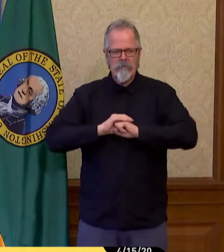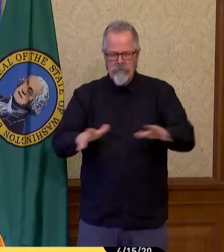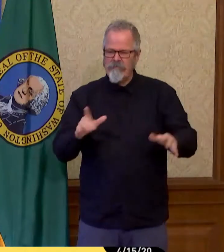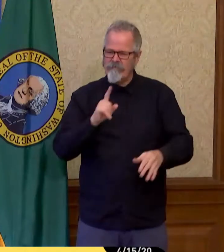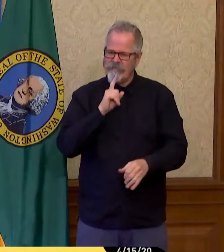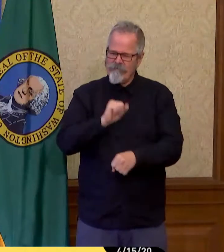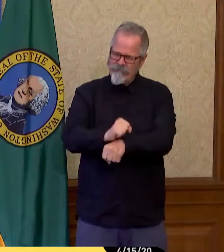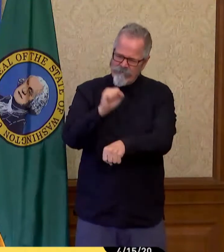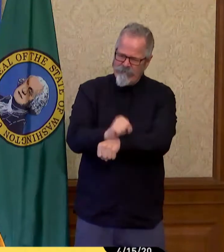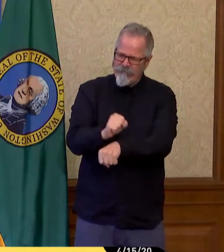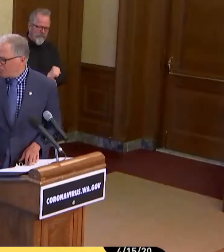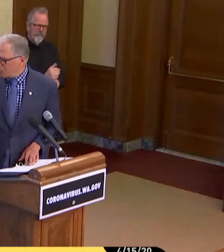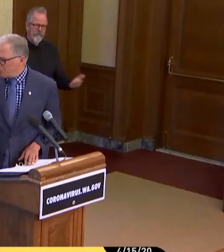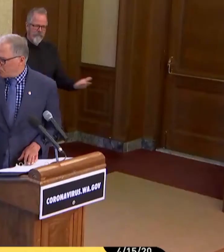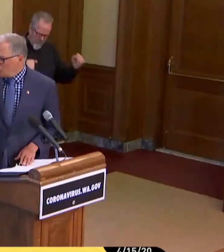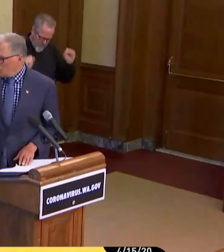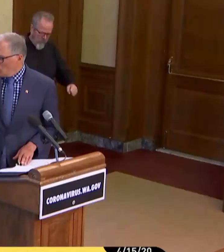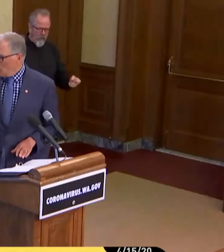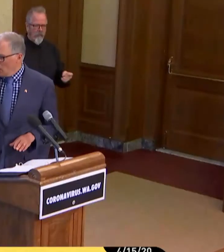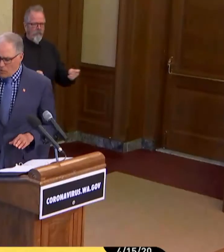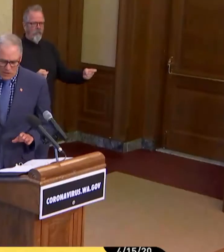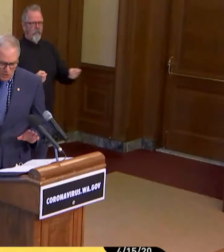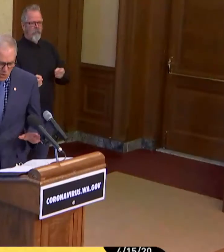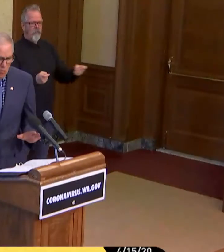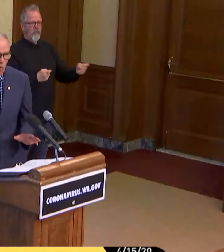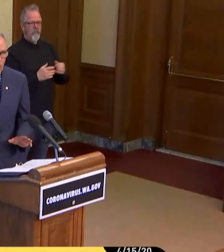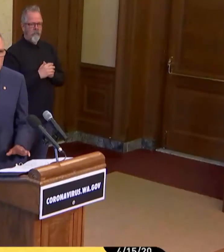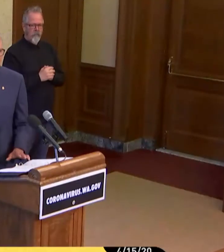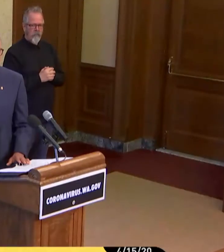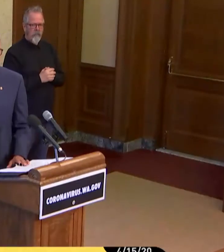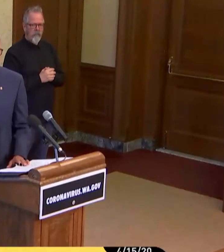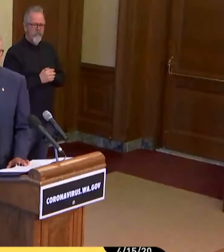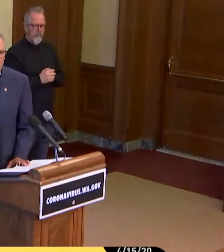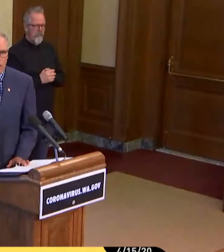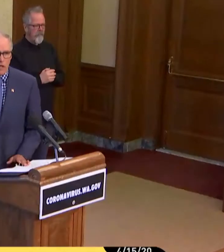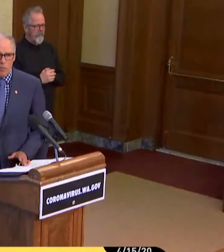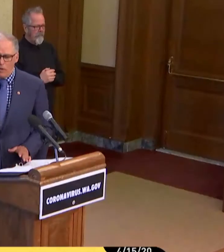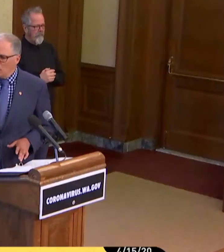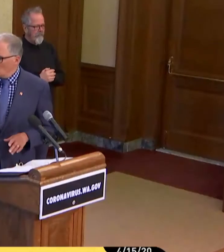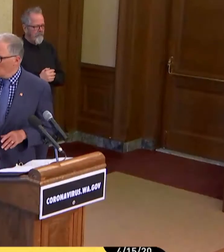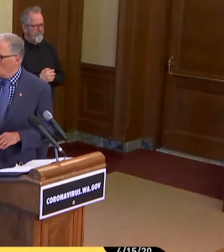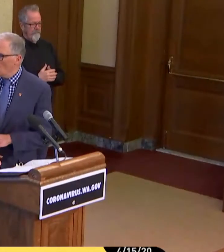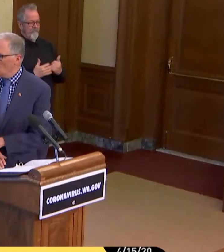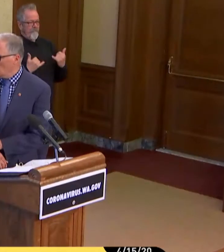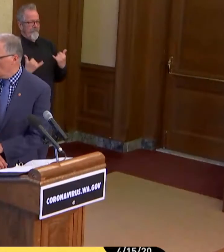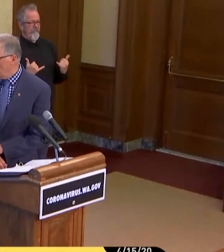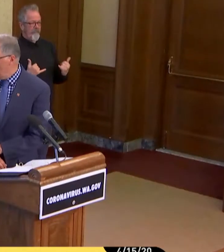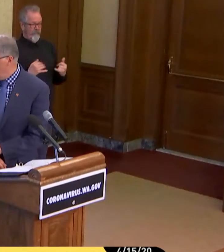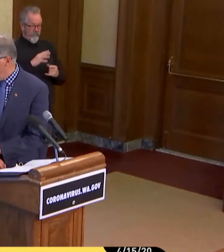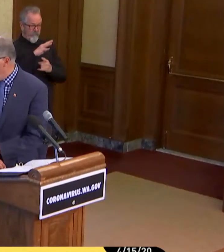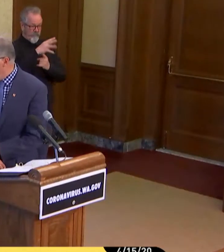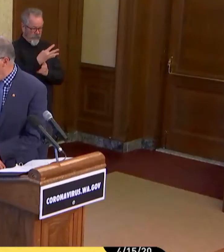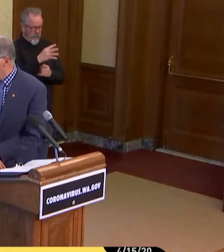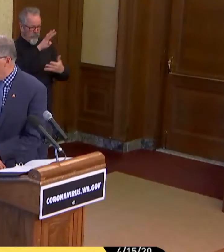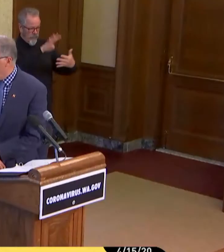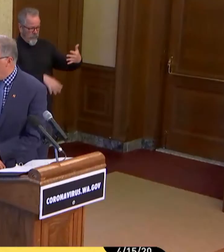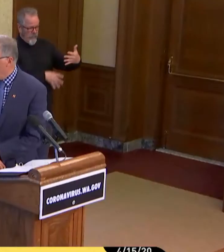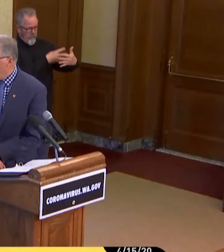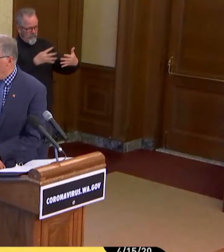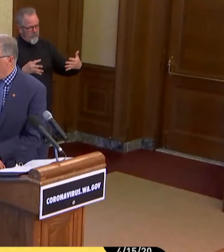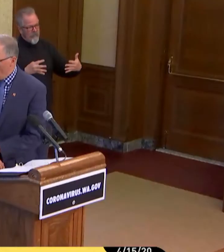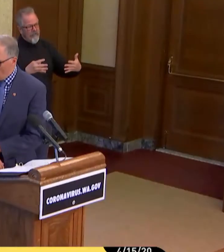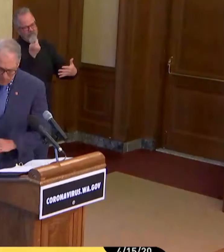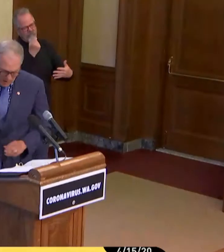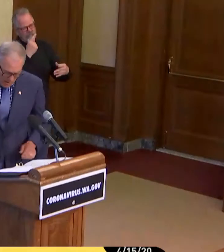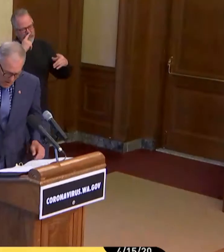a fourth graph now. And I'm going to take just a moment. This is a little complicated, but I think it's an important one to look at. This